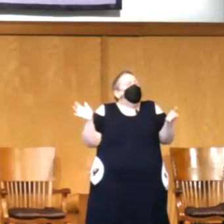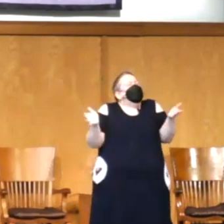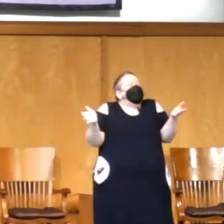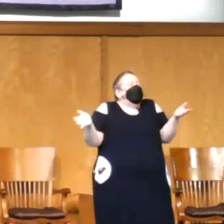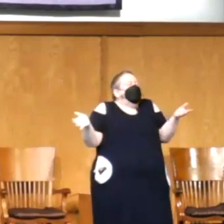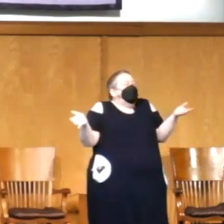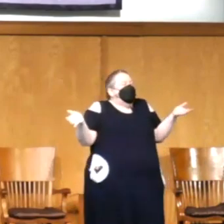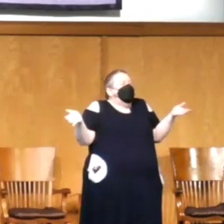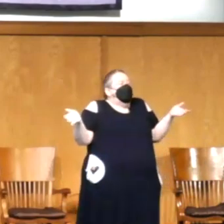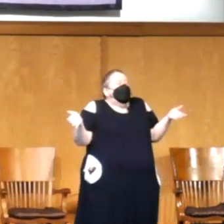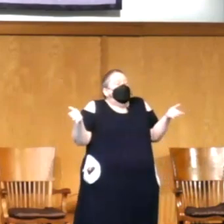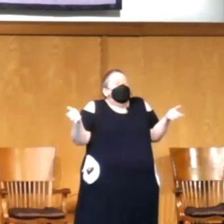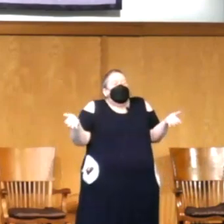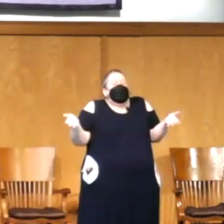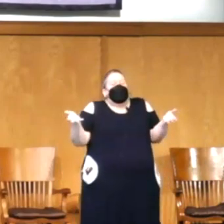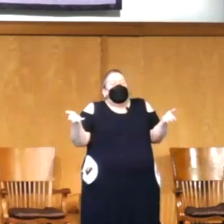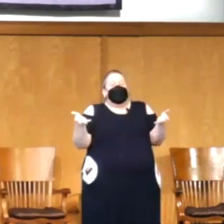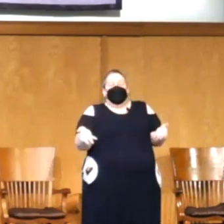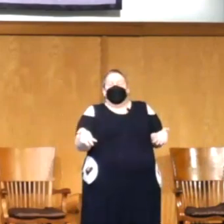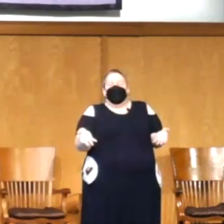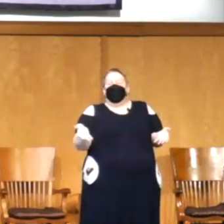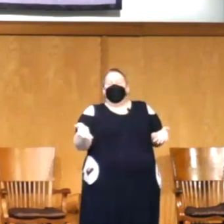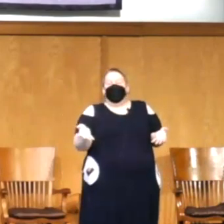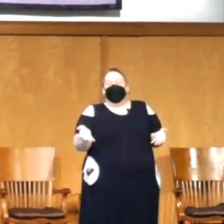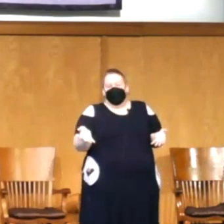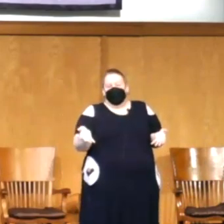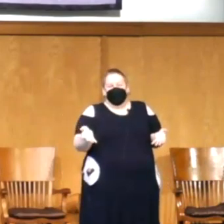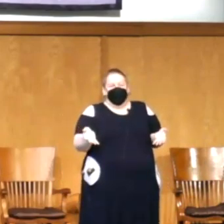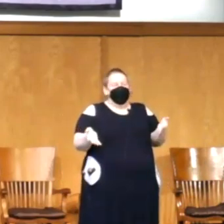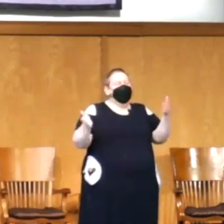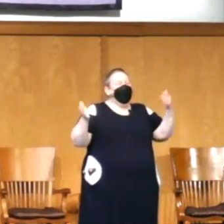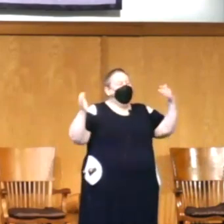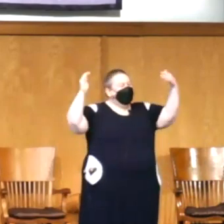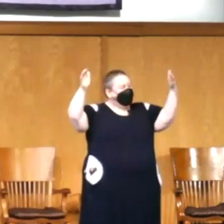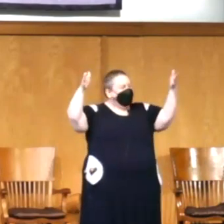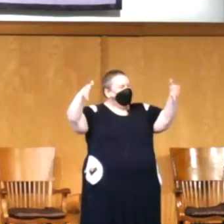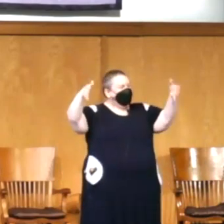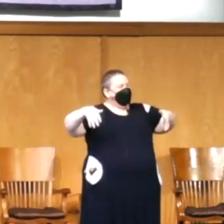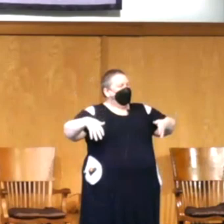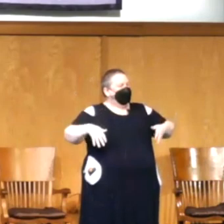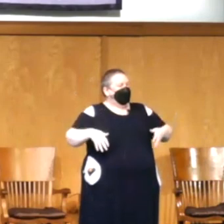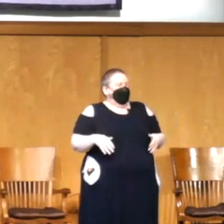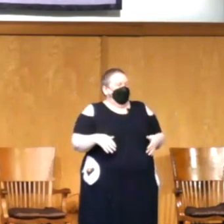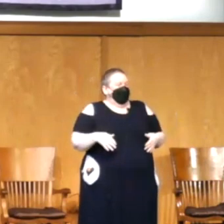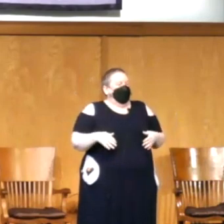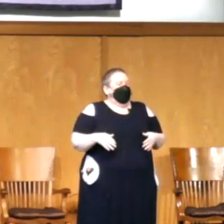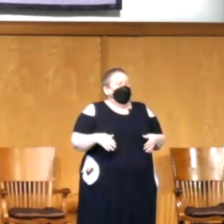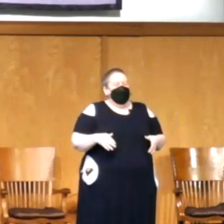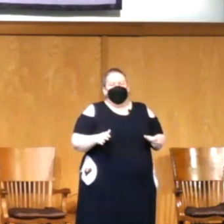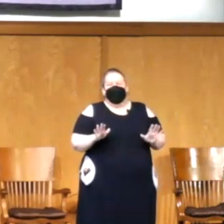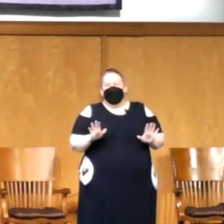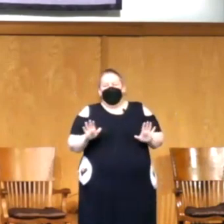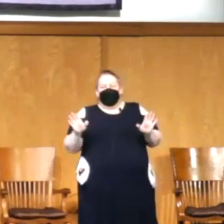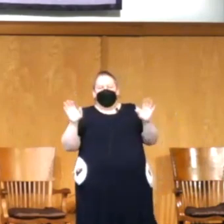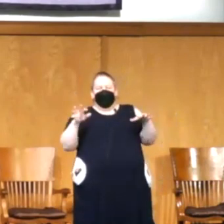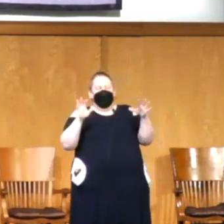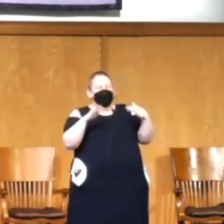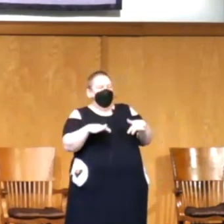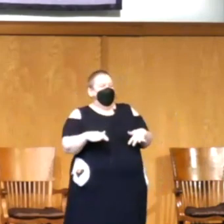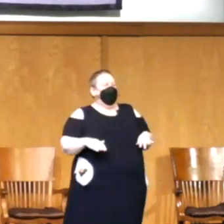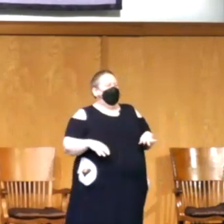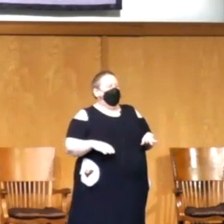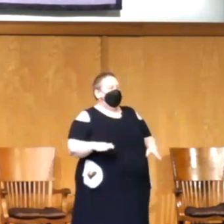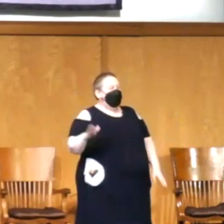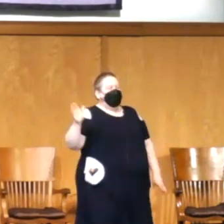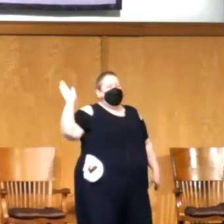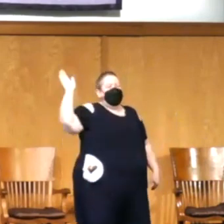You know, show of hands if you are a nature lover, if you like to get outside, okay? Right, keep your hand